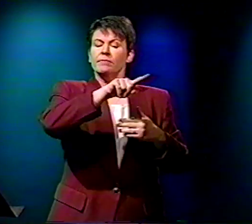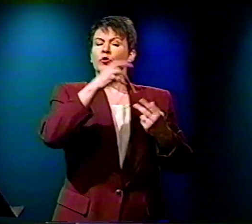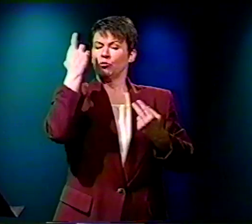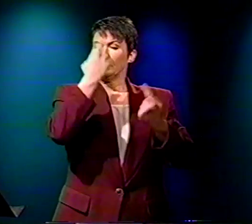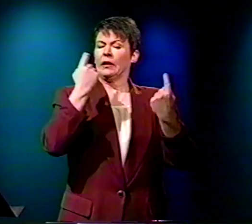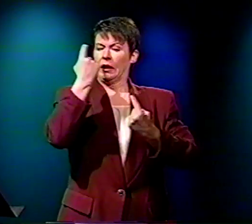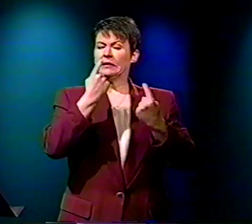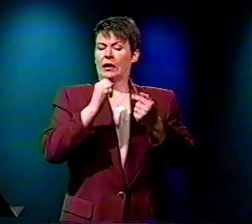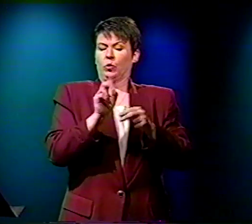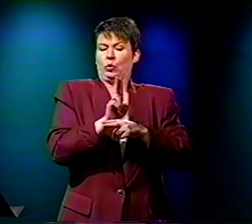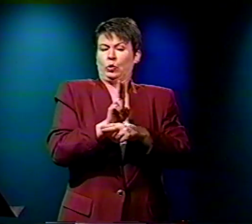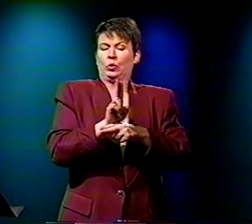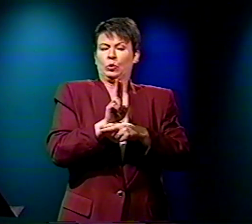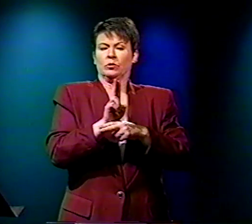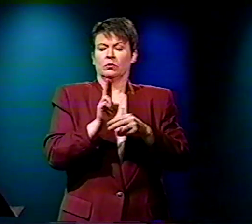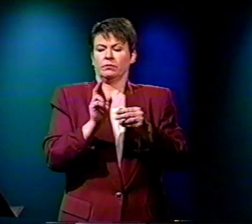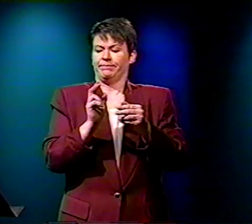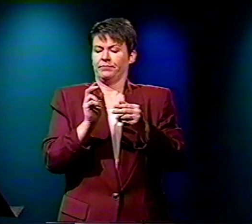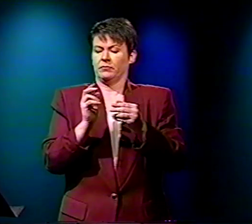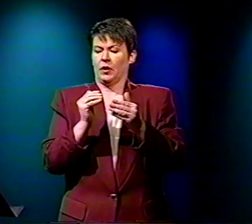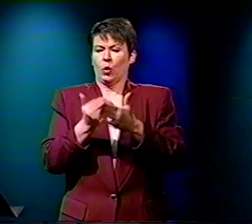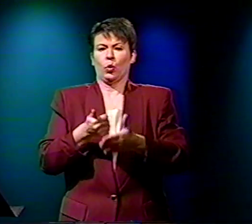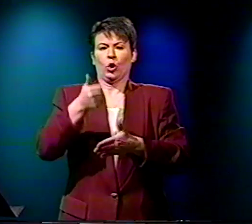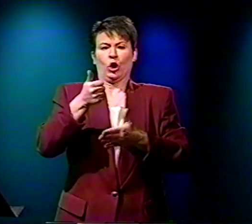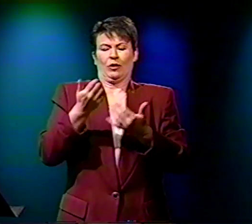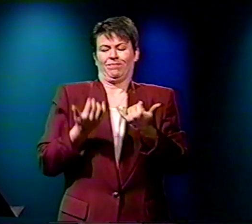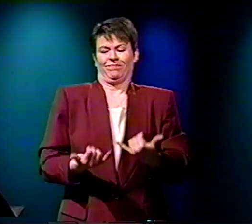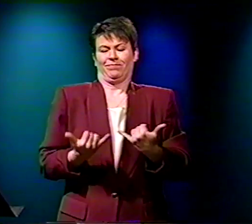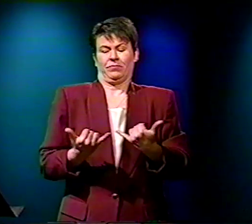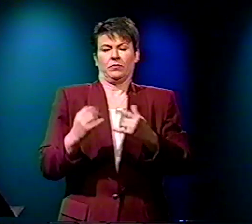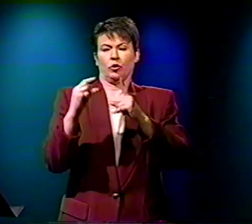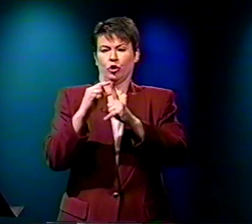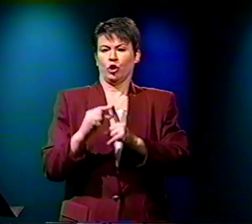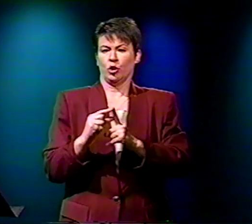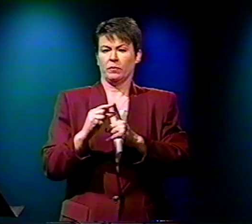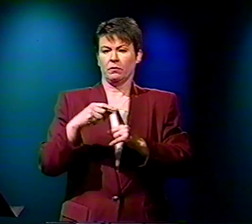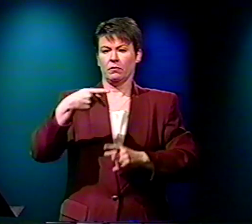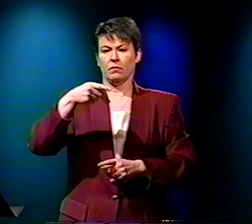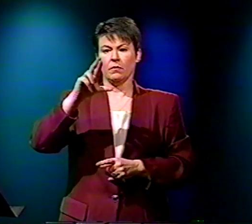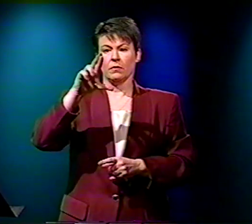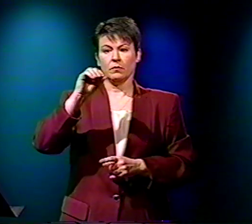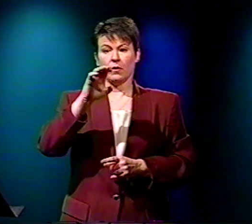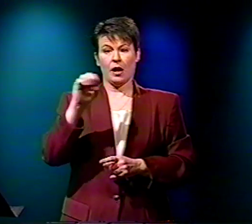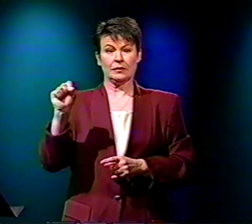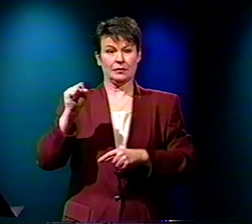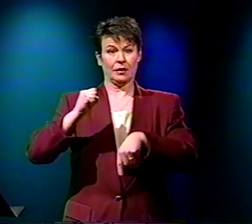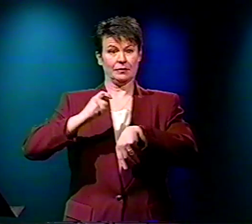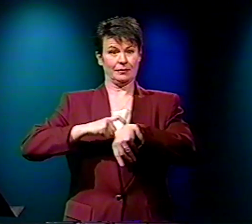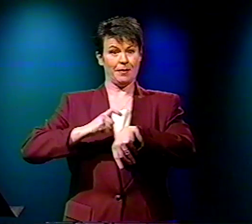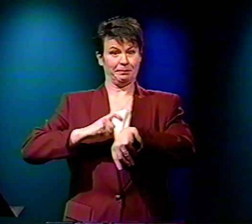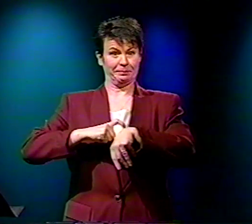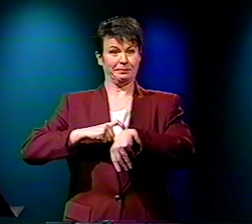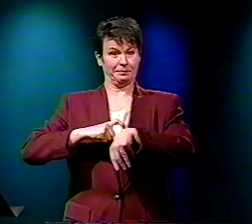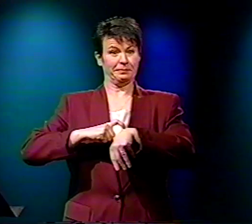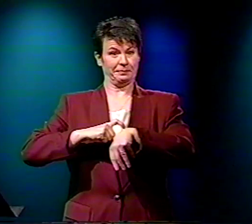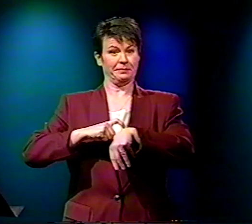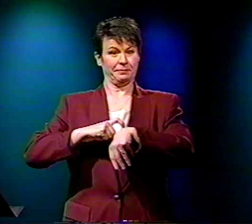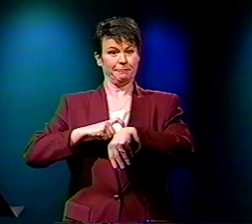intentionally trying to avoid a situation. So we need to understand that we need to come up with some new terms. And we even have a